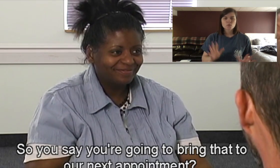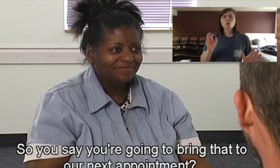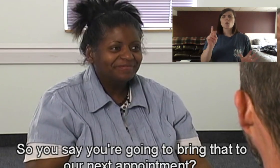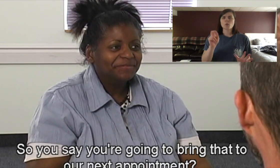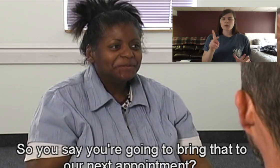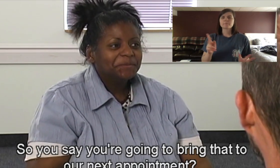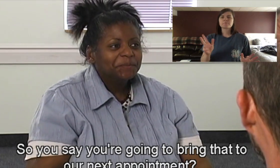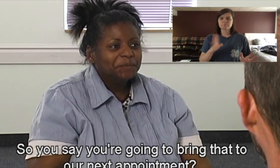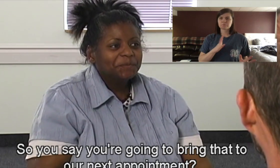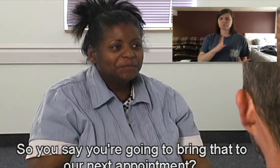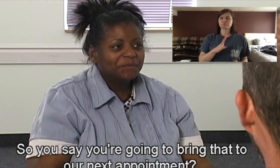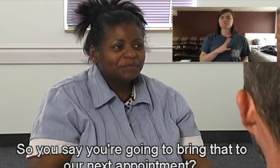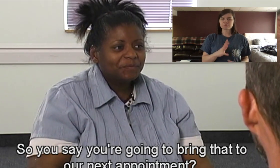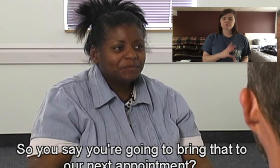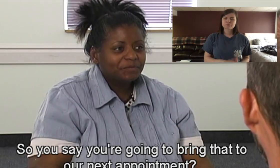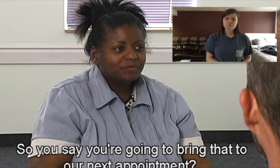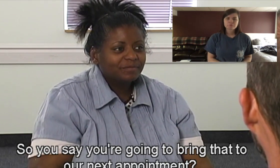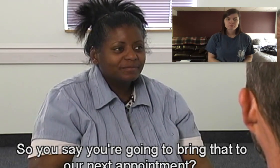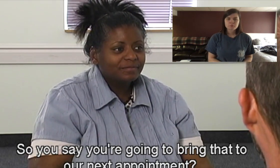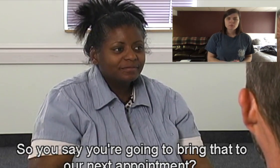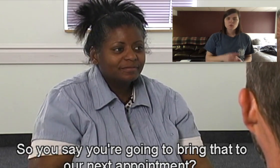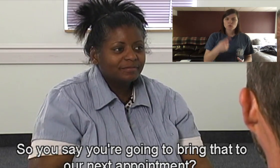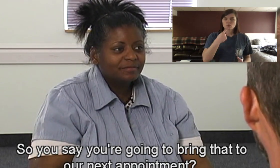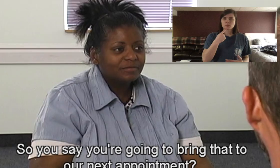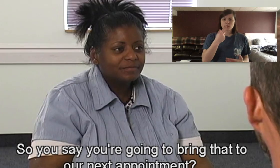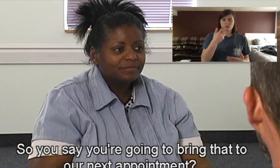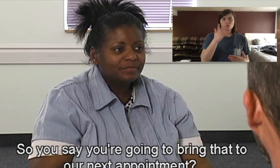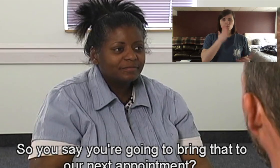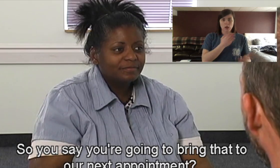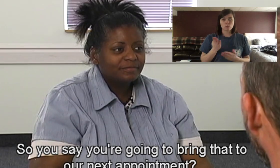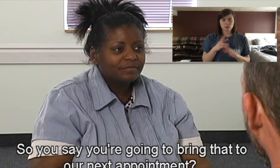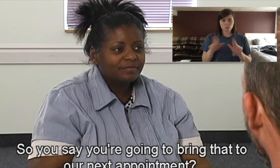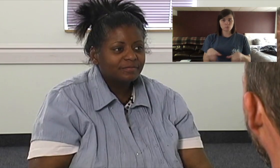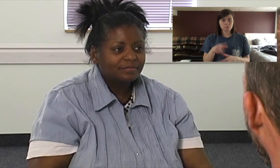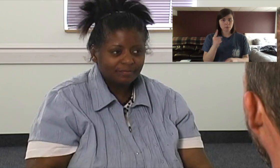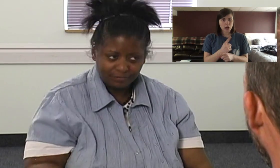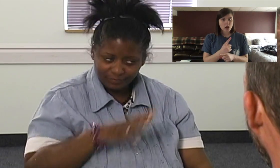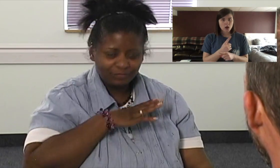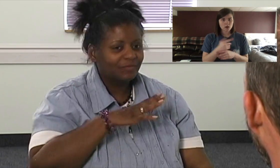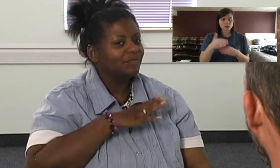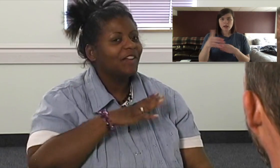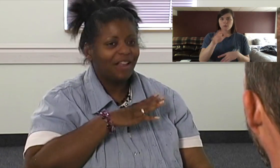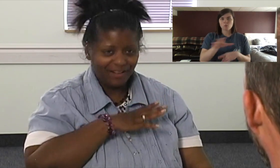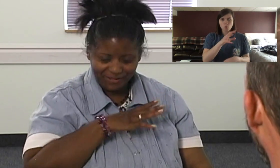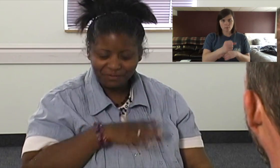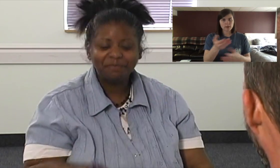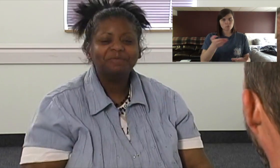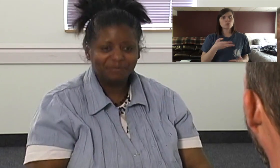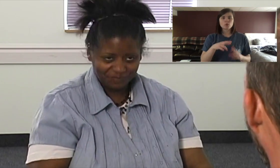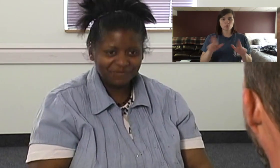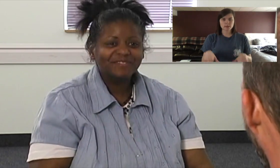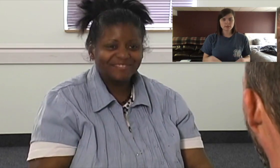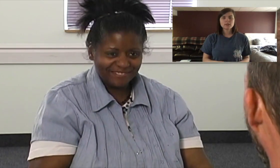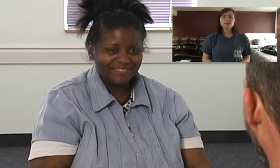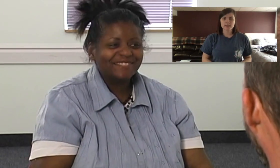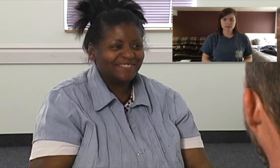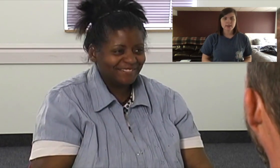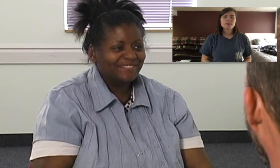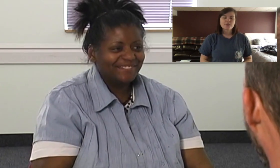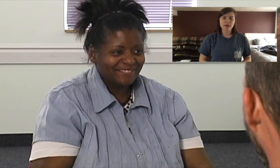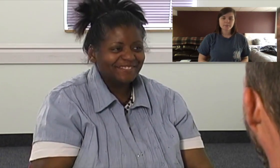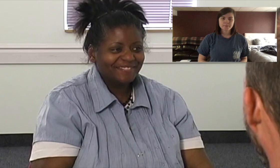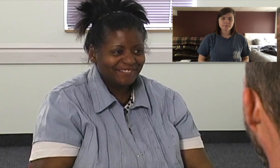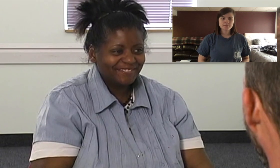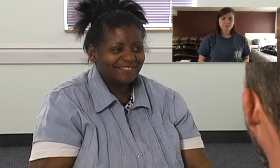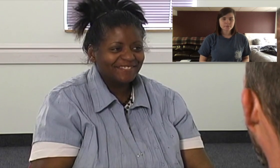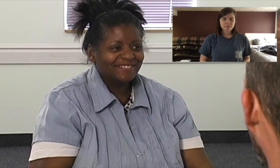Okay, great. And you say you're going to bring that resume to our next appointment? Yes, I